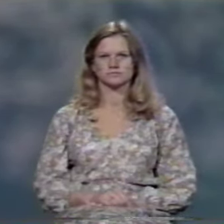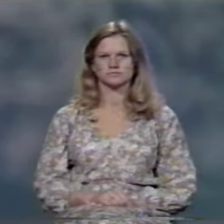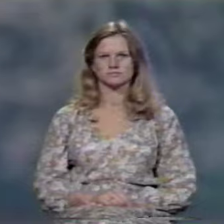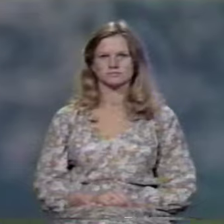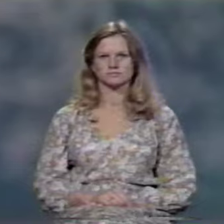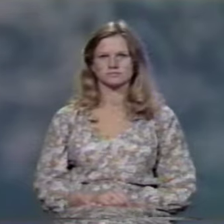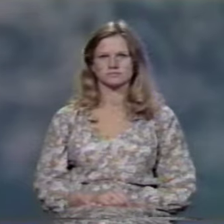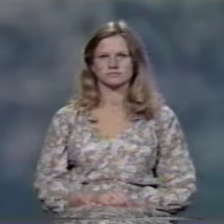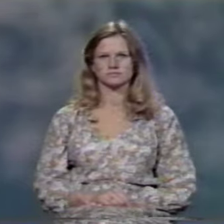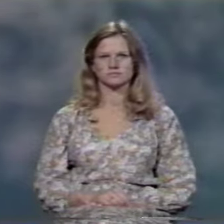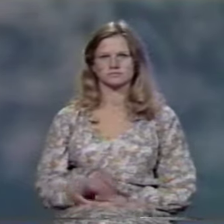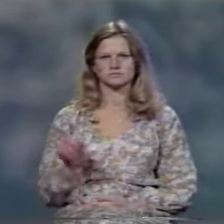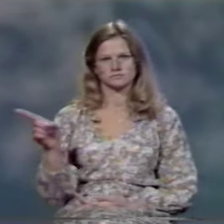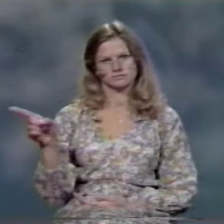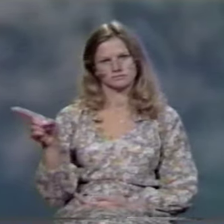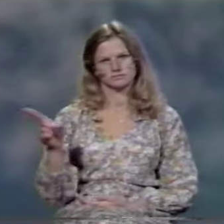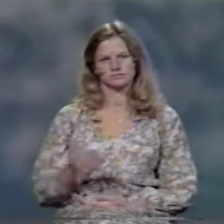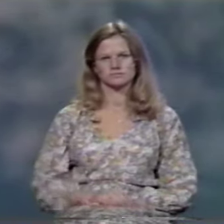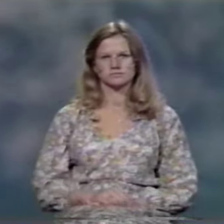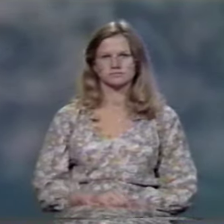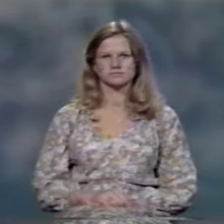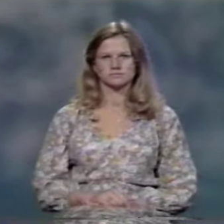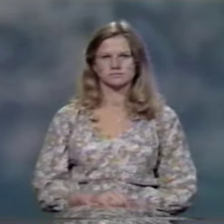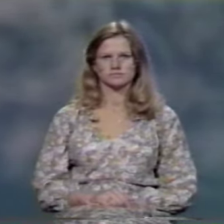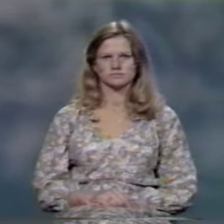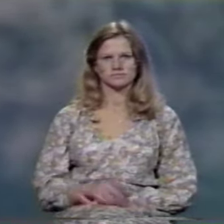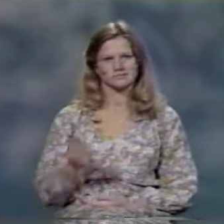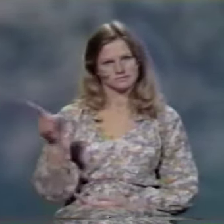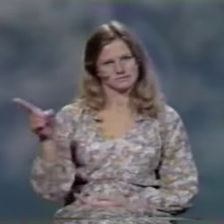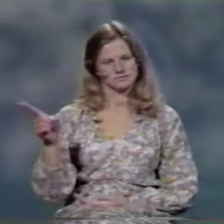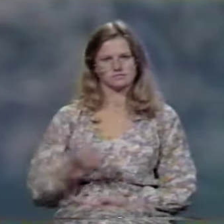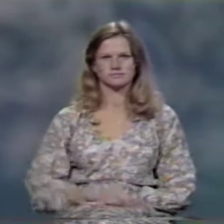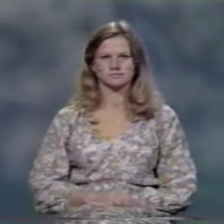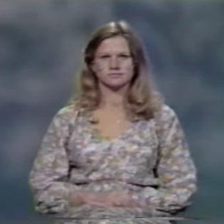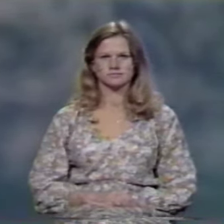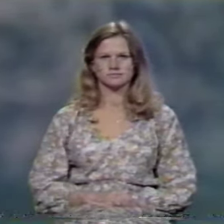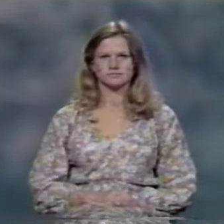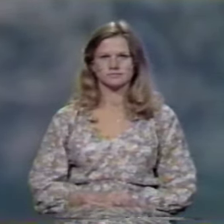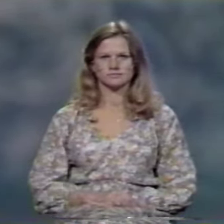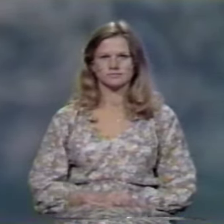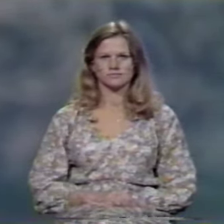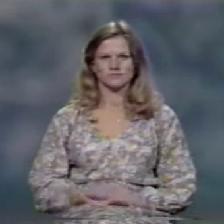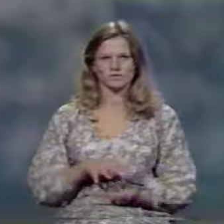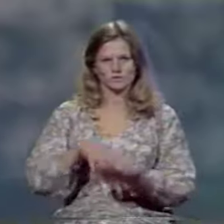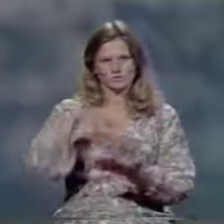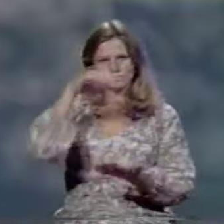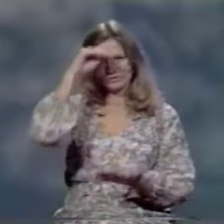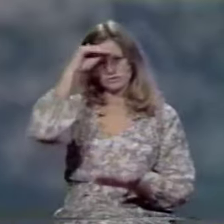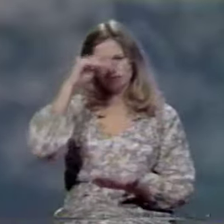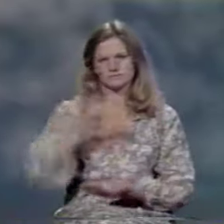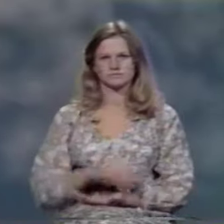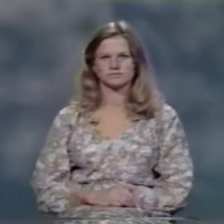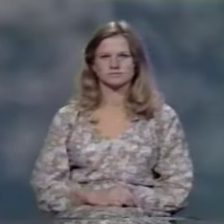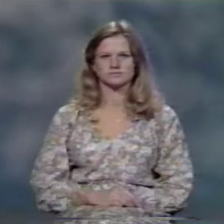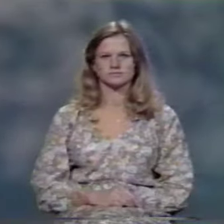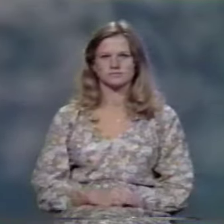just point at them. He or she. To learn. To learn.